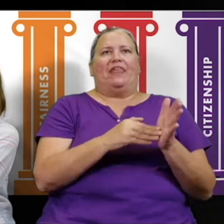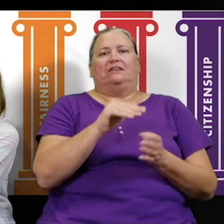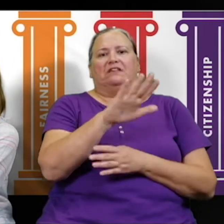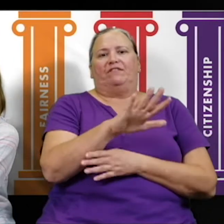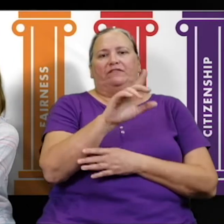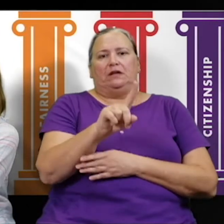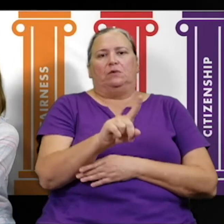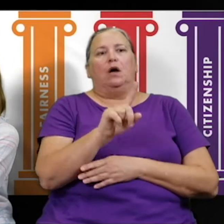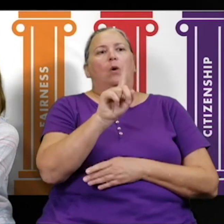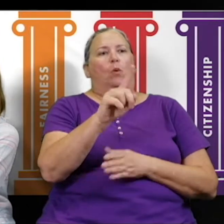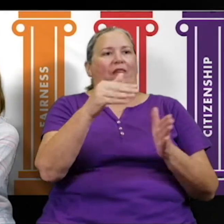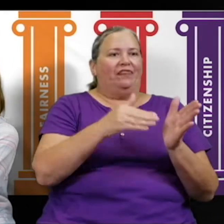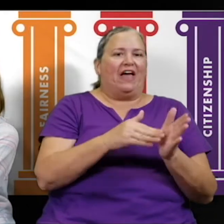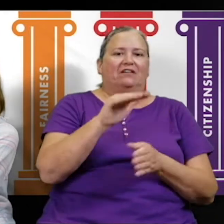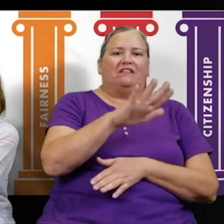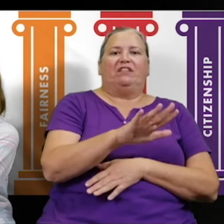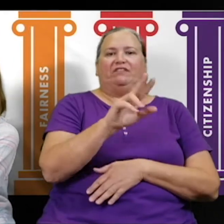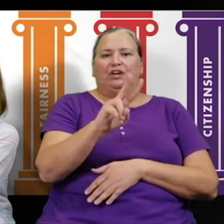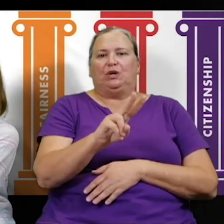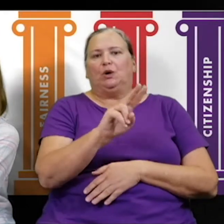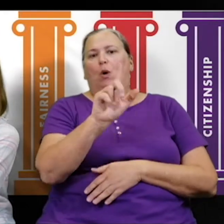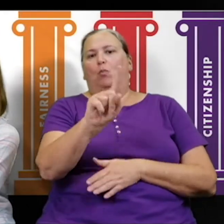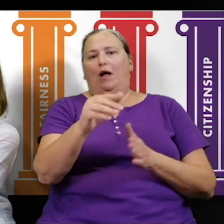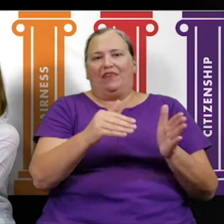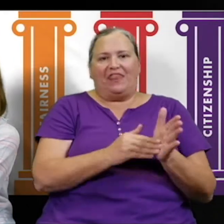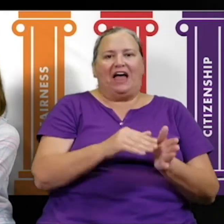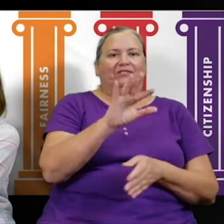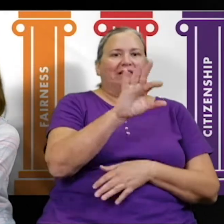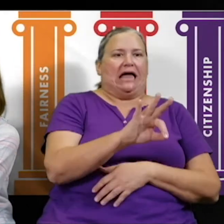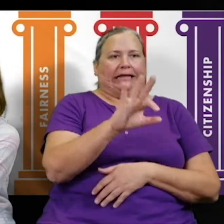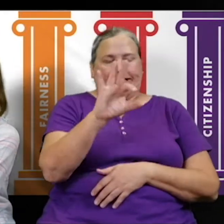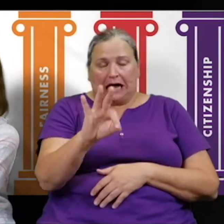1051, 1052,